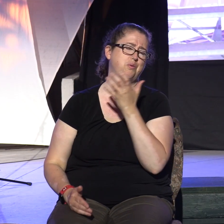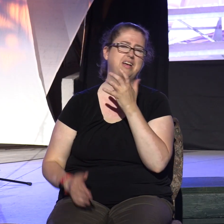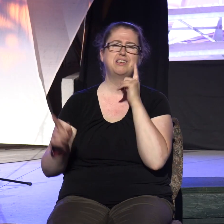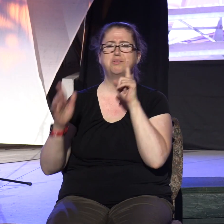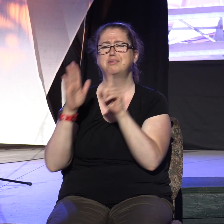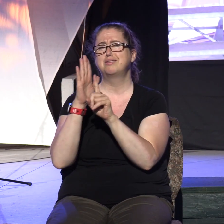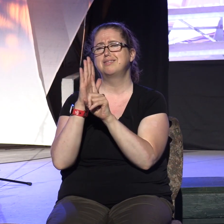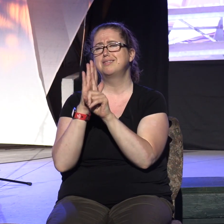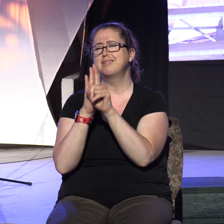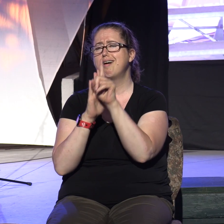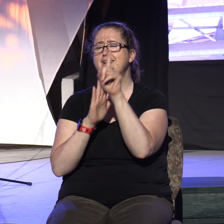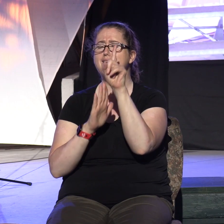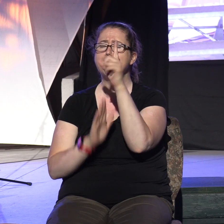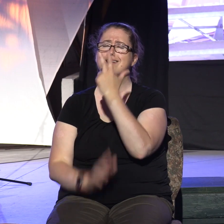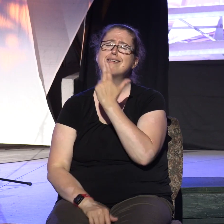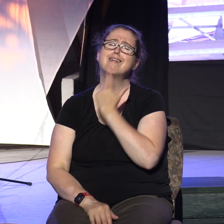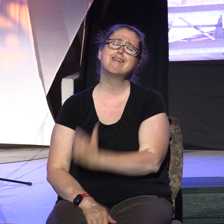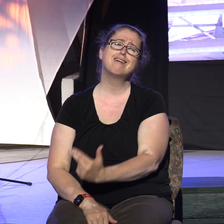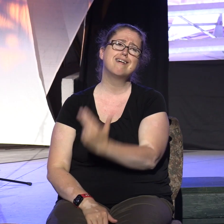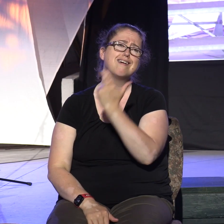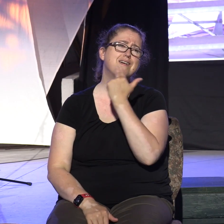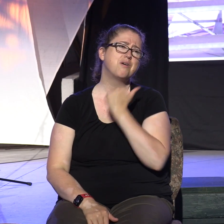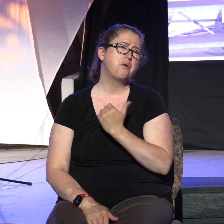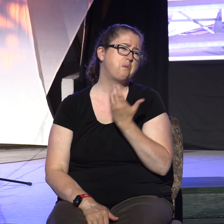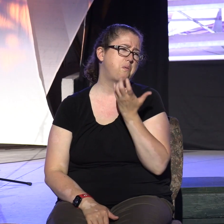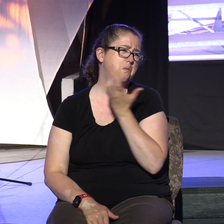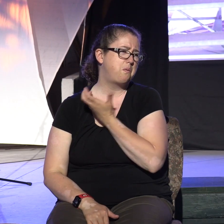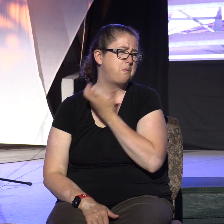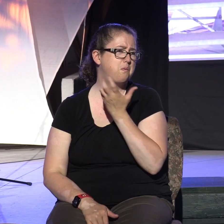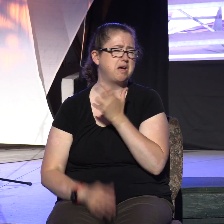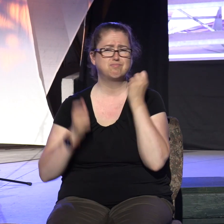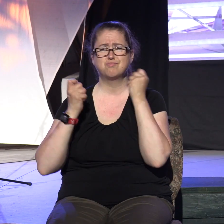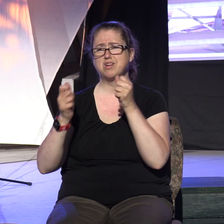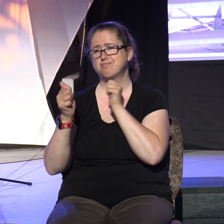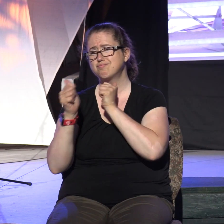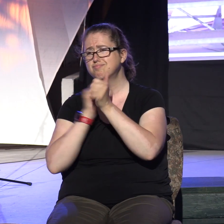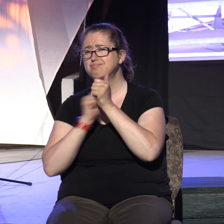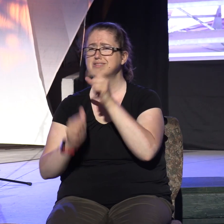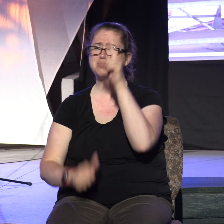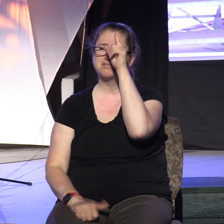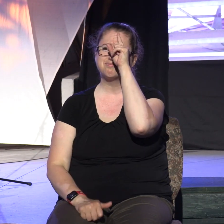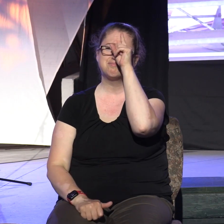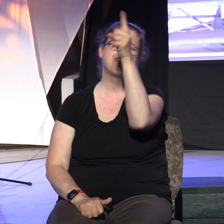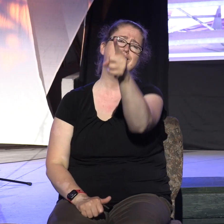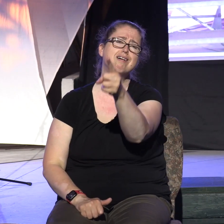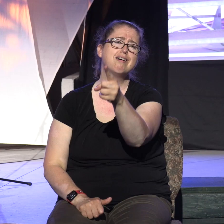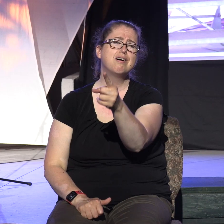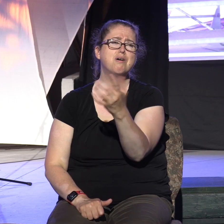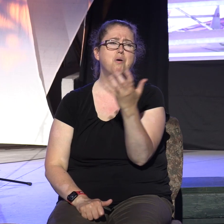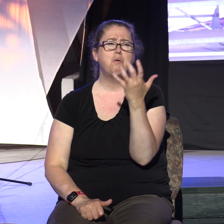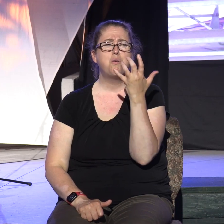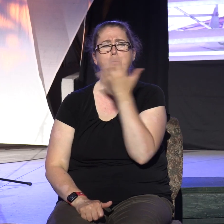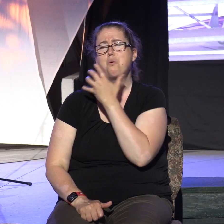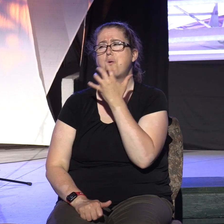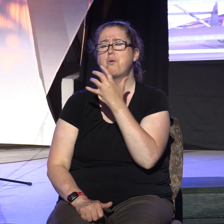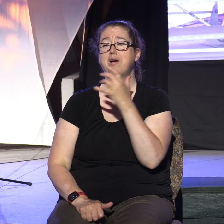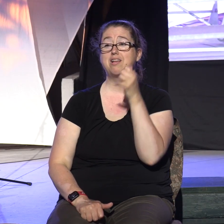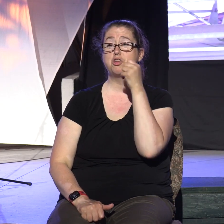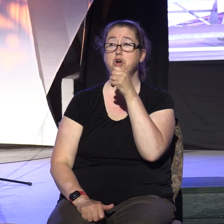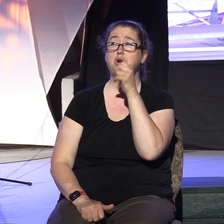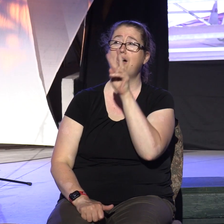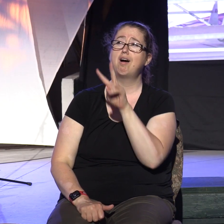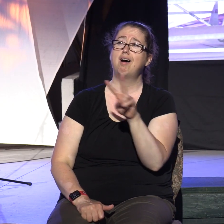full package. And so she indulged in some of those memories for a while, and then she was called in and started